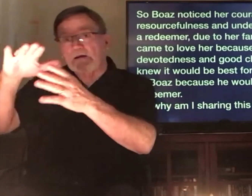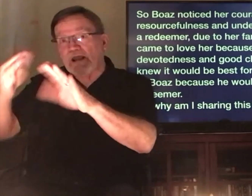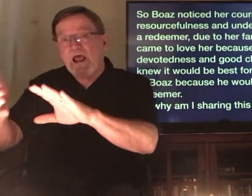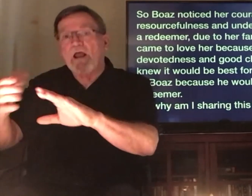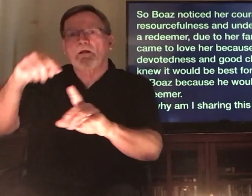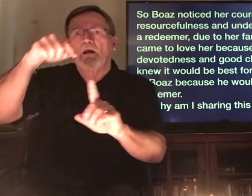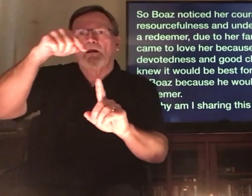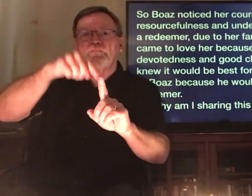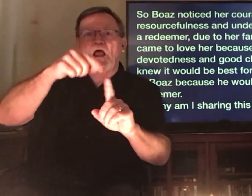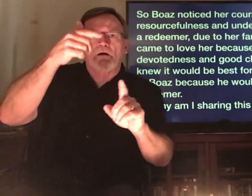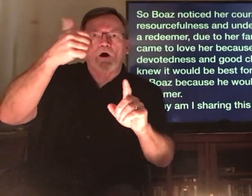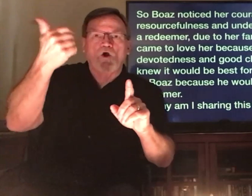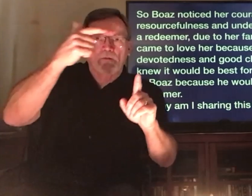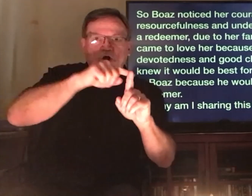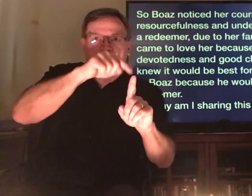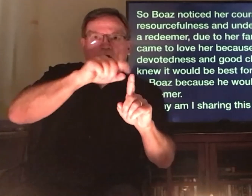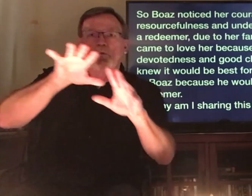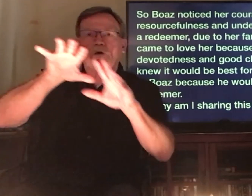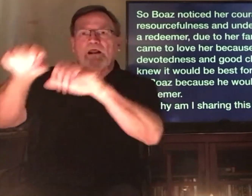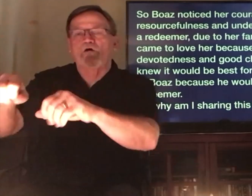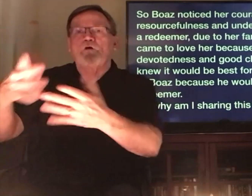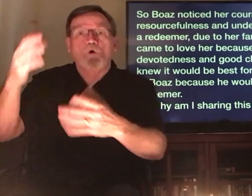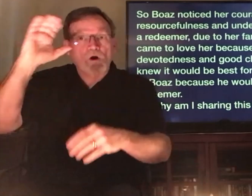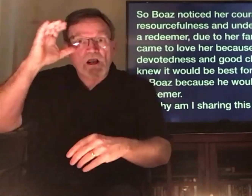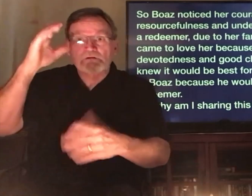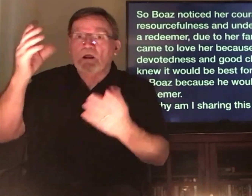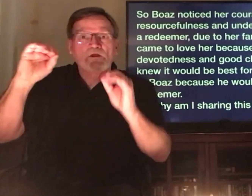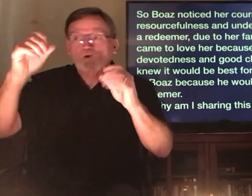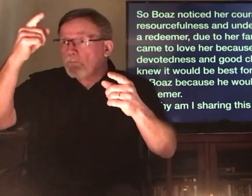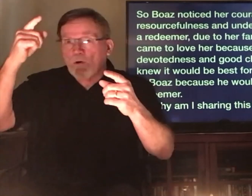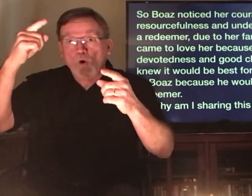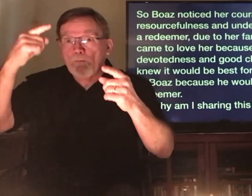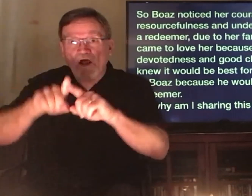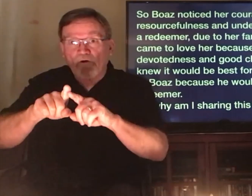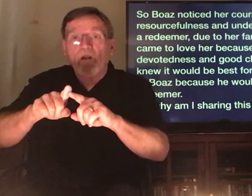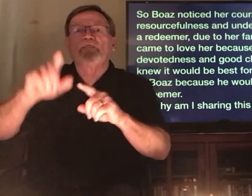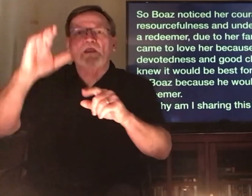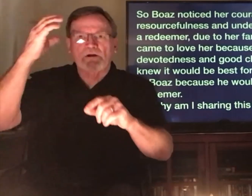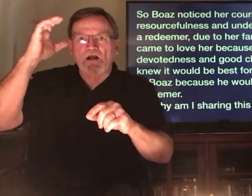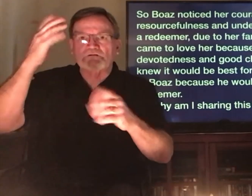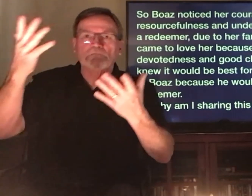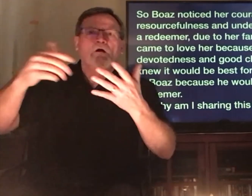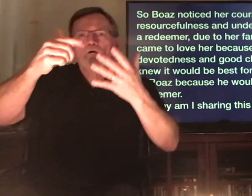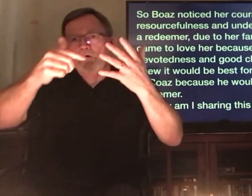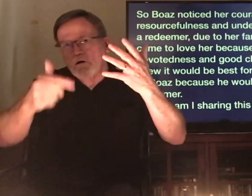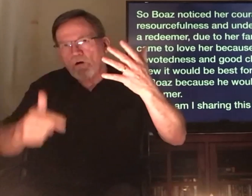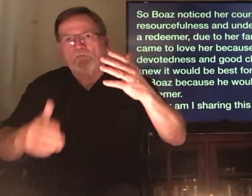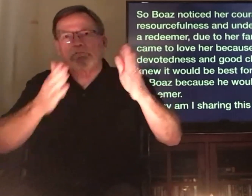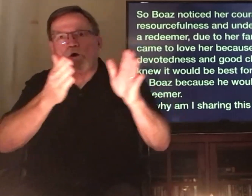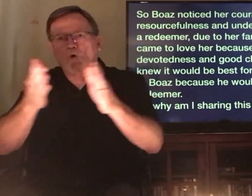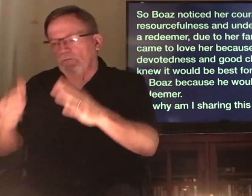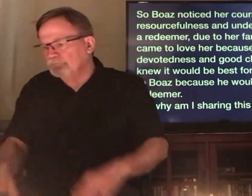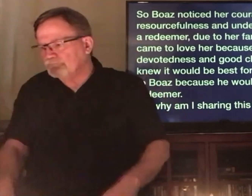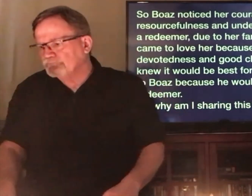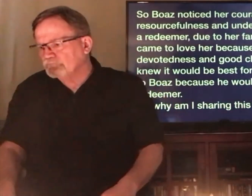don't know. Ruth then went work on the fields belonged to